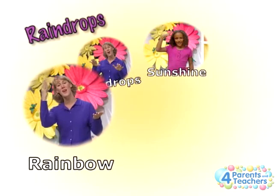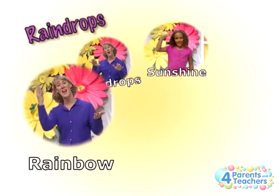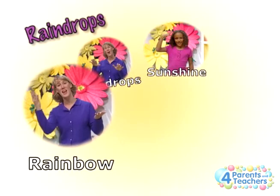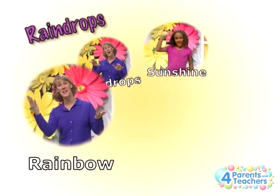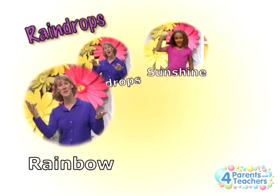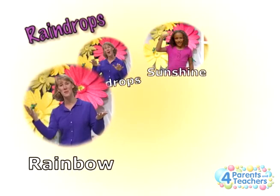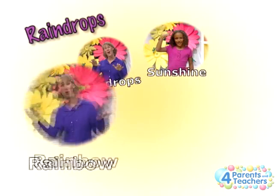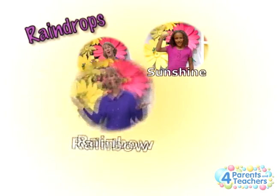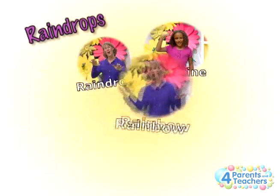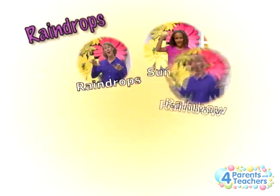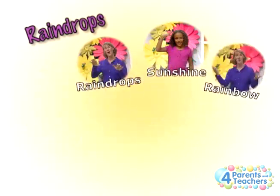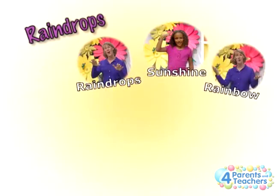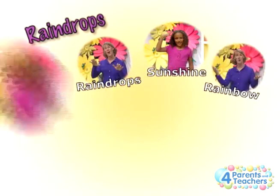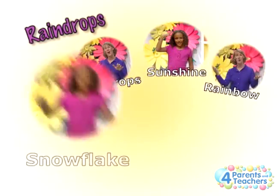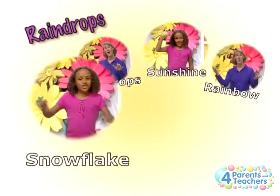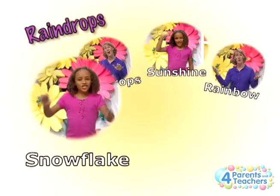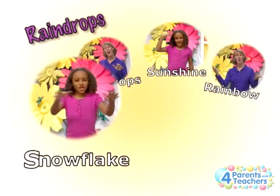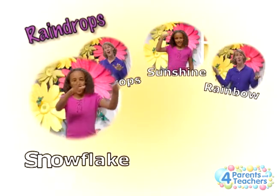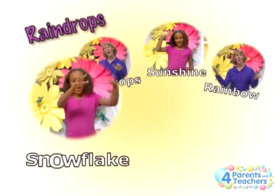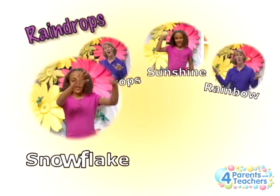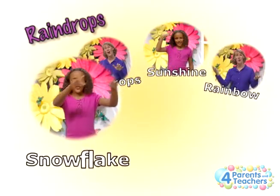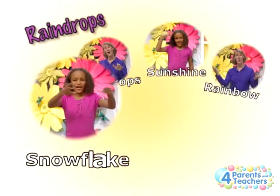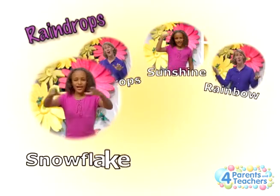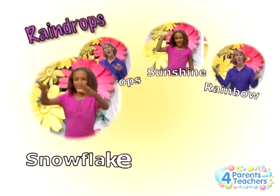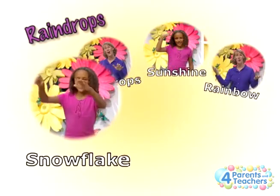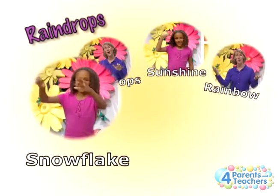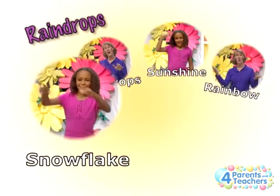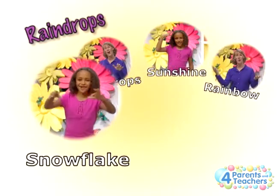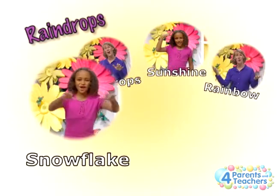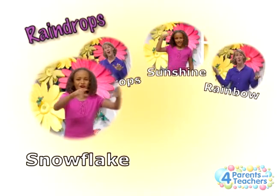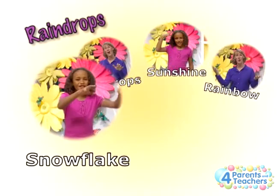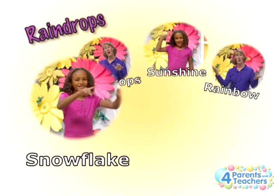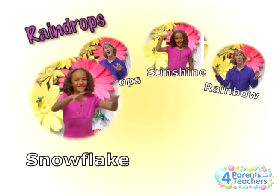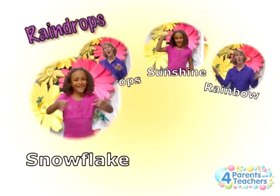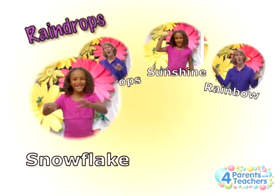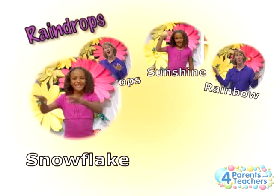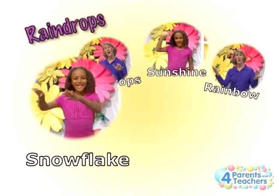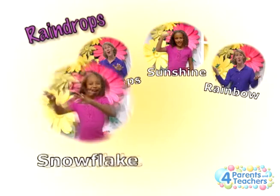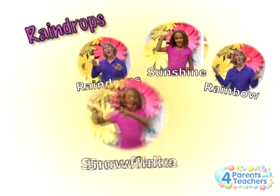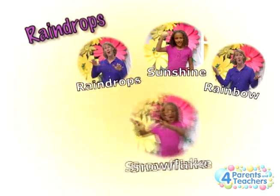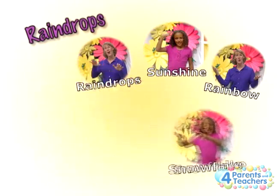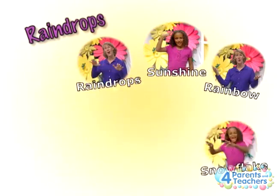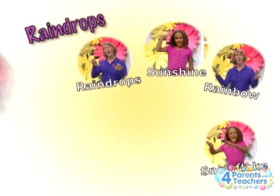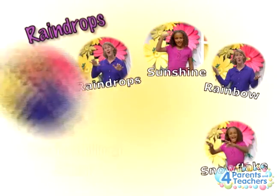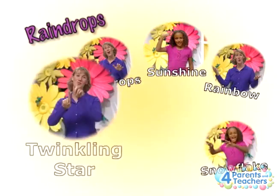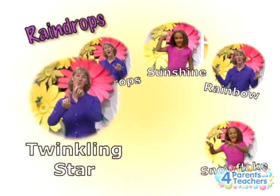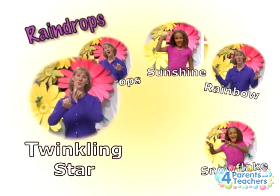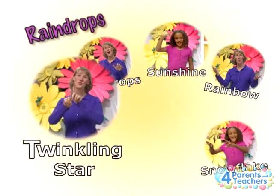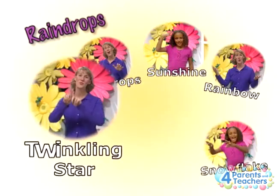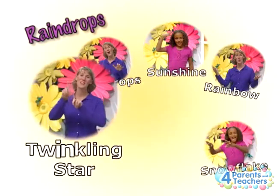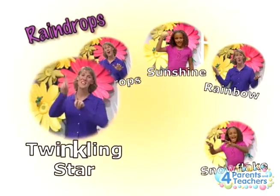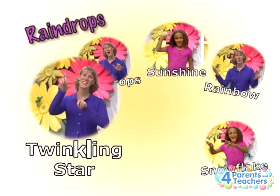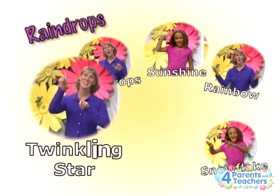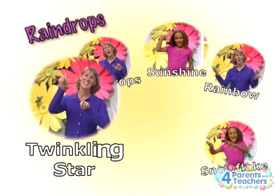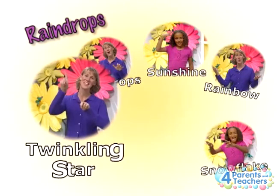snowflakes, twinkling stars